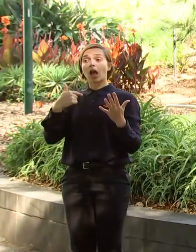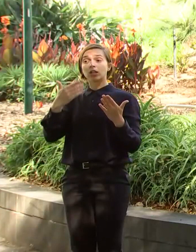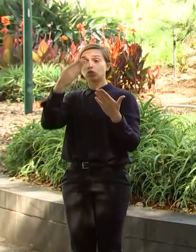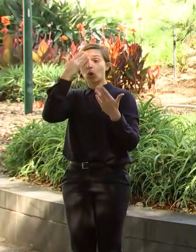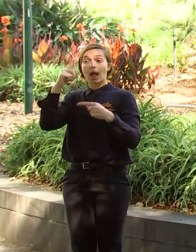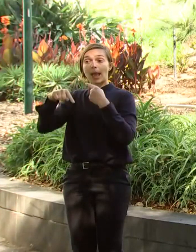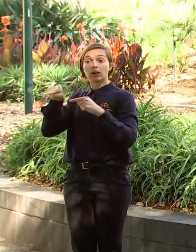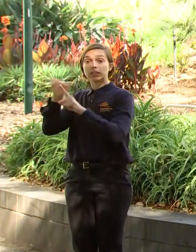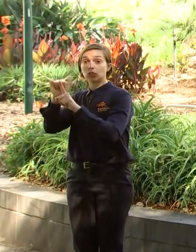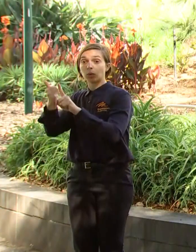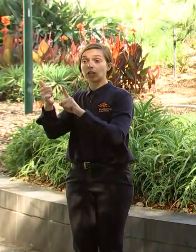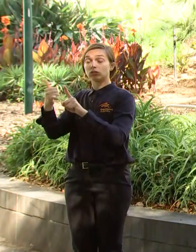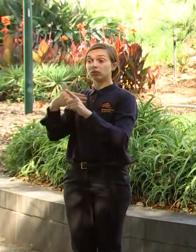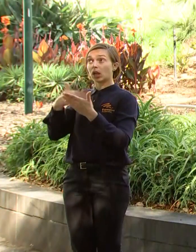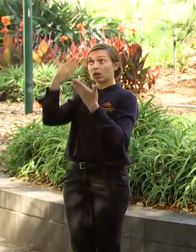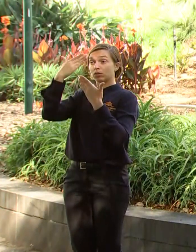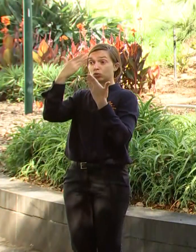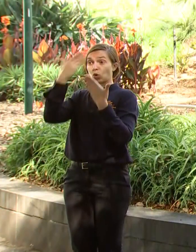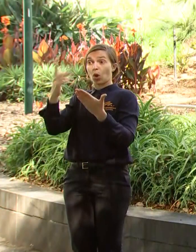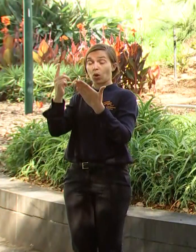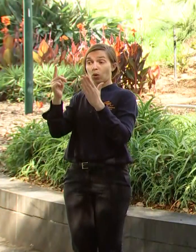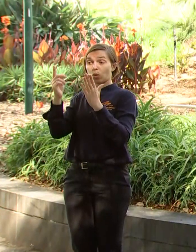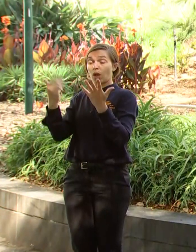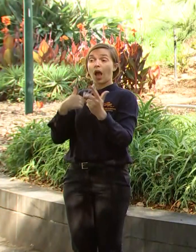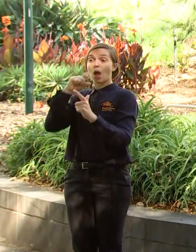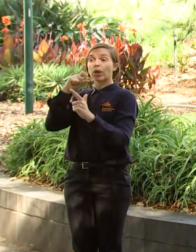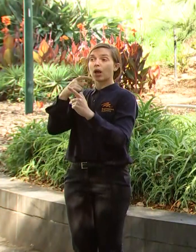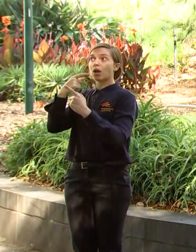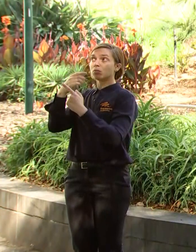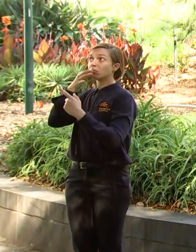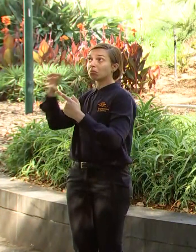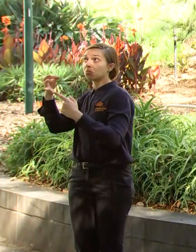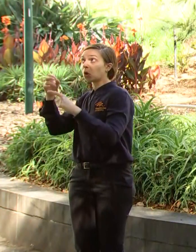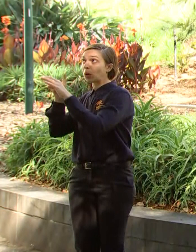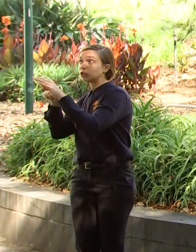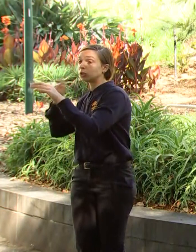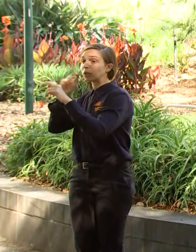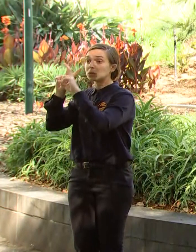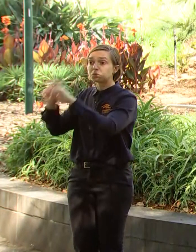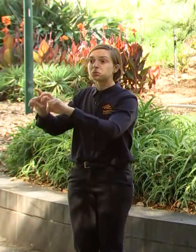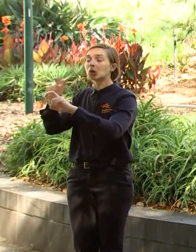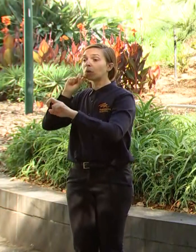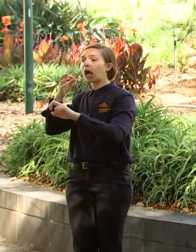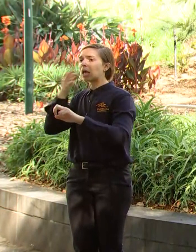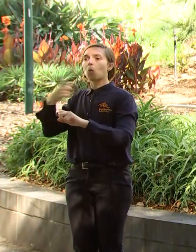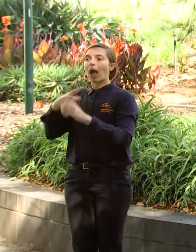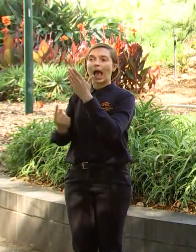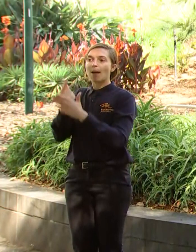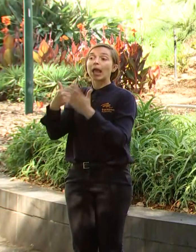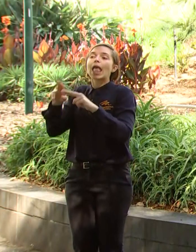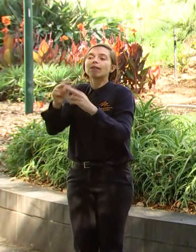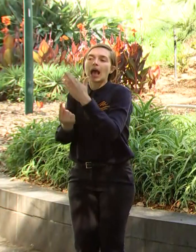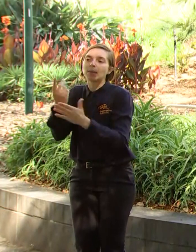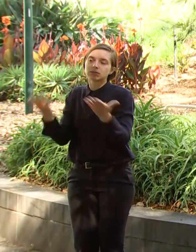will. But I'm not briefed on every case. I don't think anyone would expect me to be. But if we can follow up, we will, as we have done on